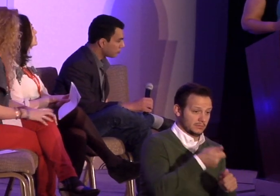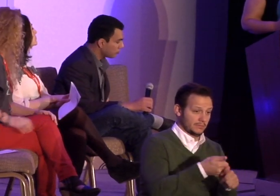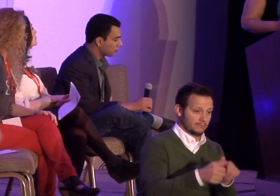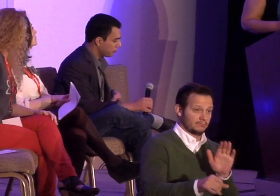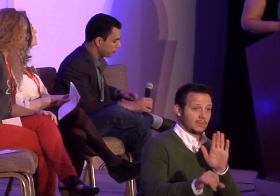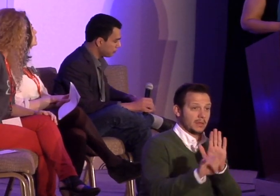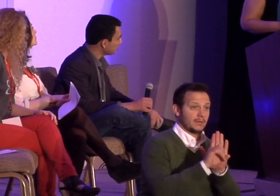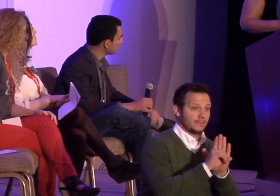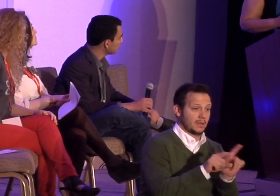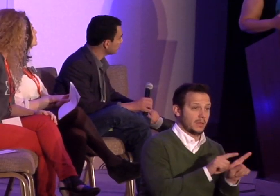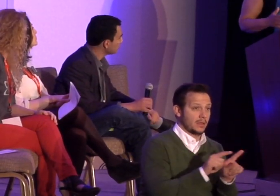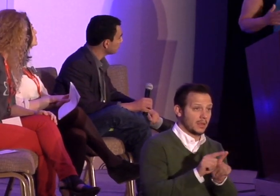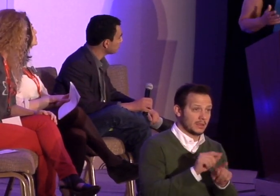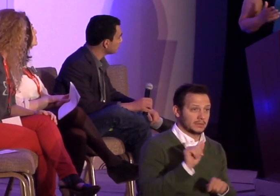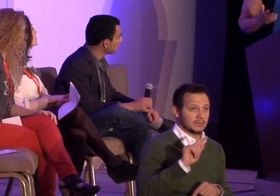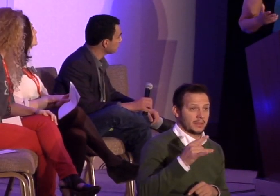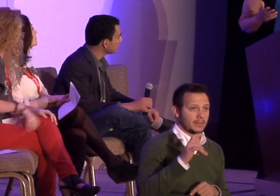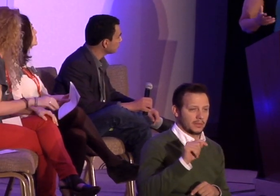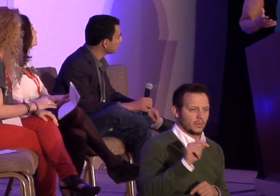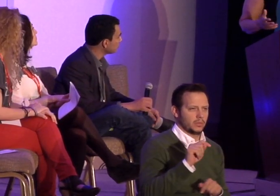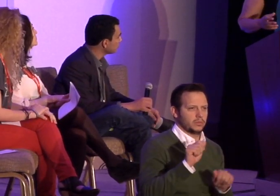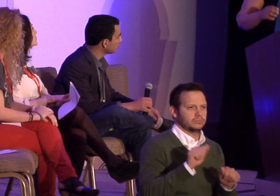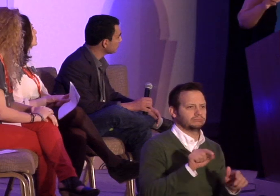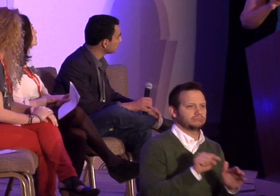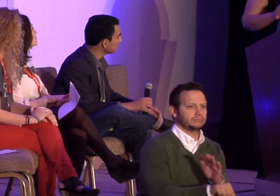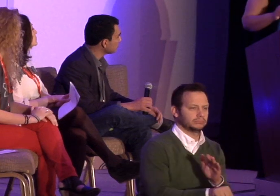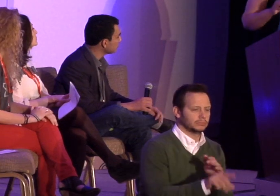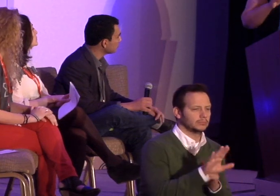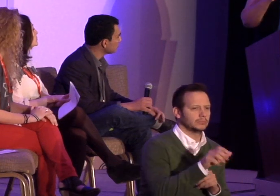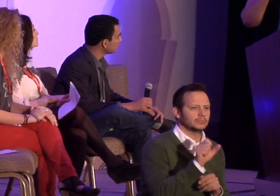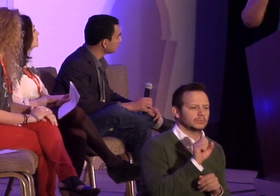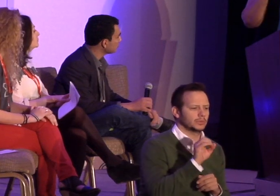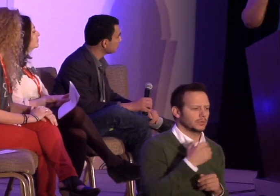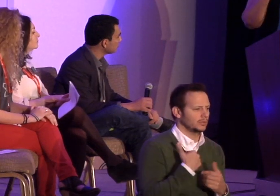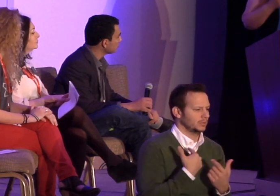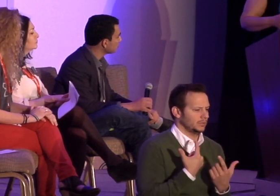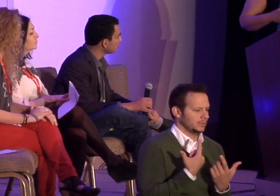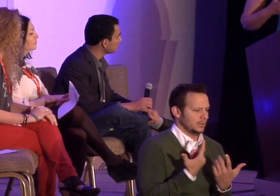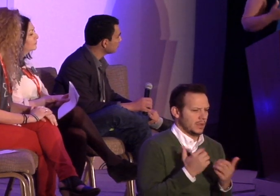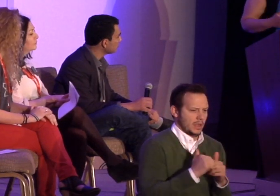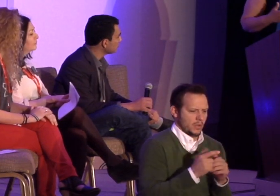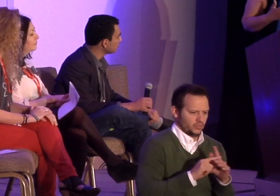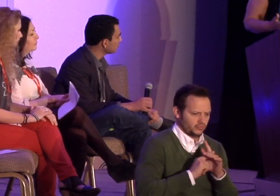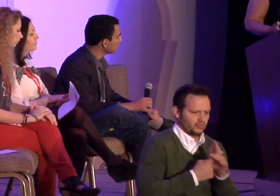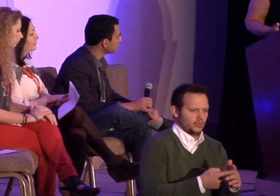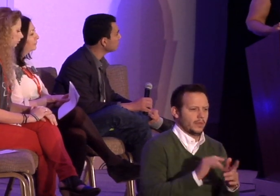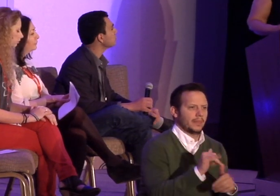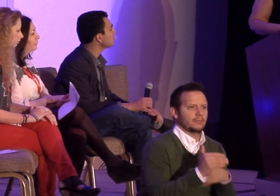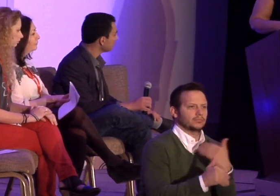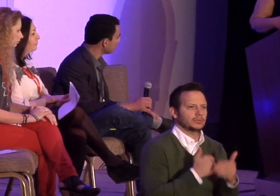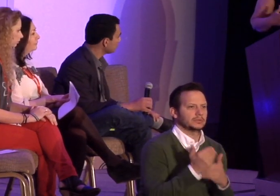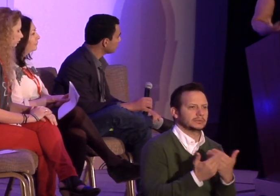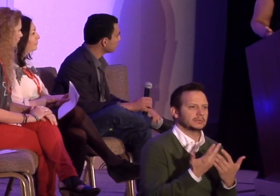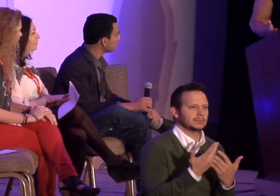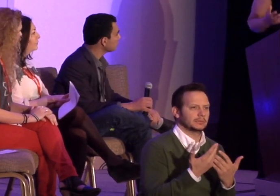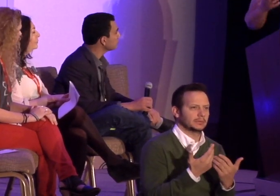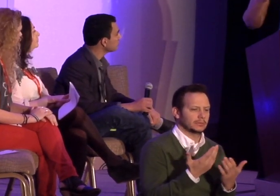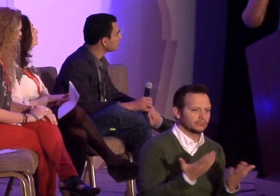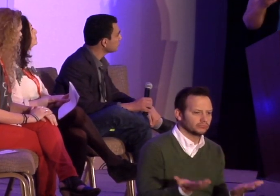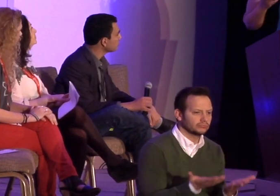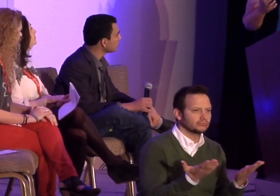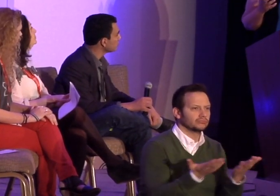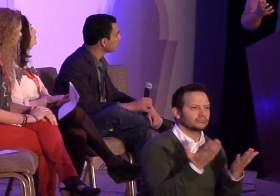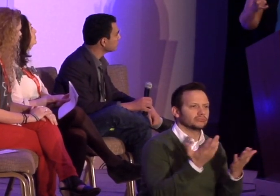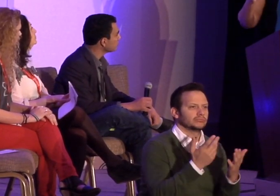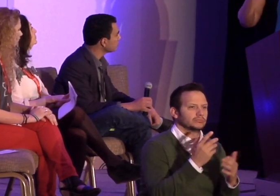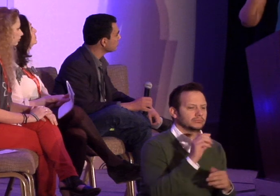murdered, how do you even start to do that? What can be done to promote secularism in the Ummah?